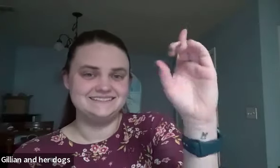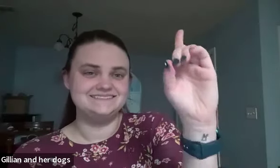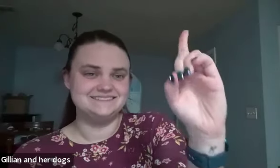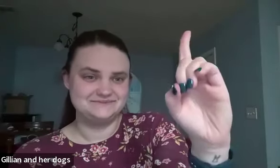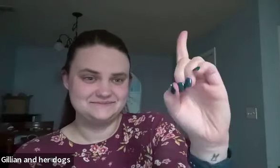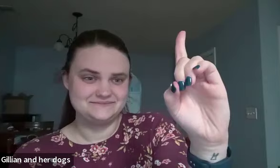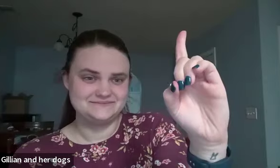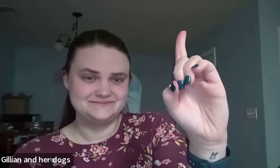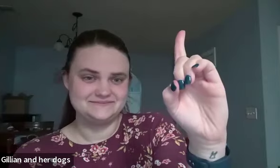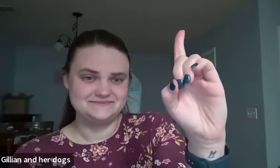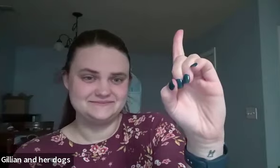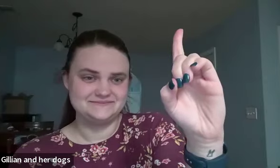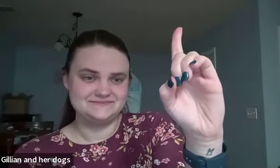D.